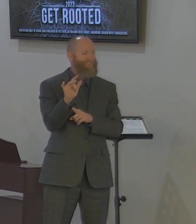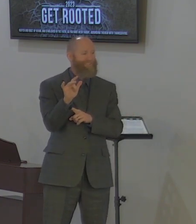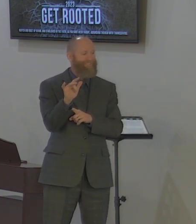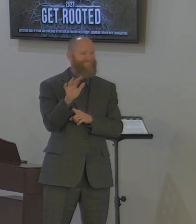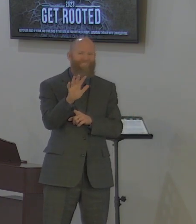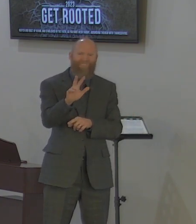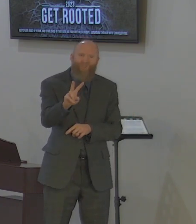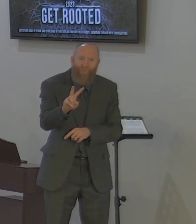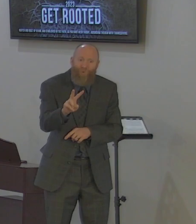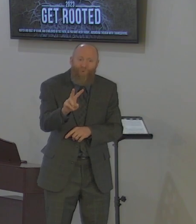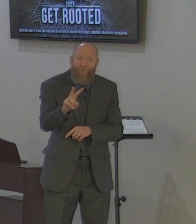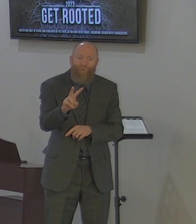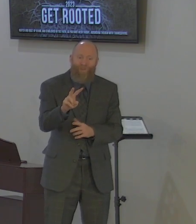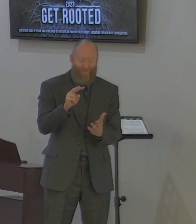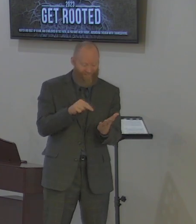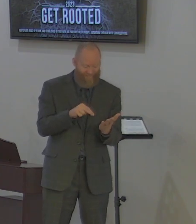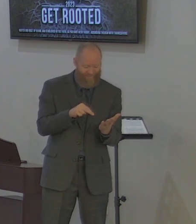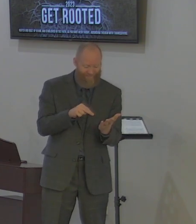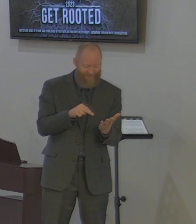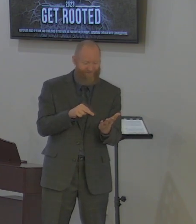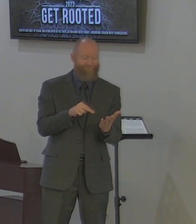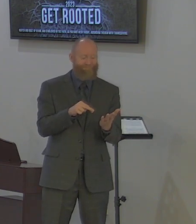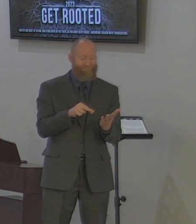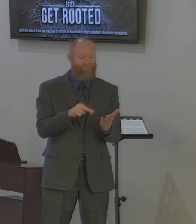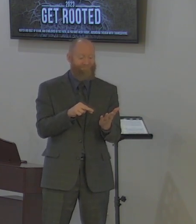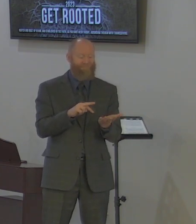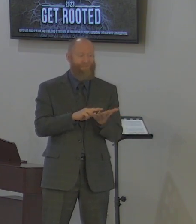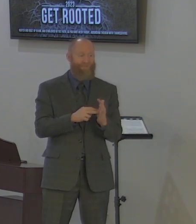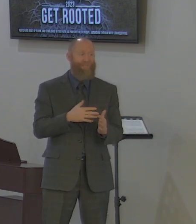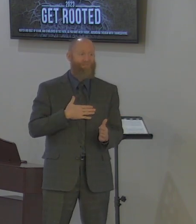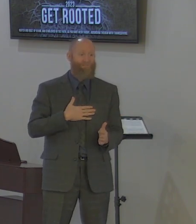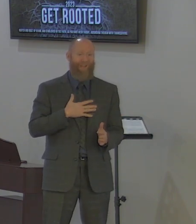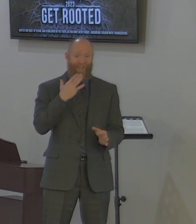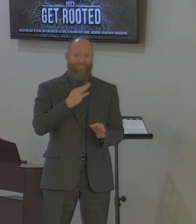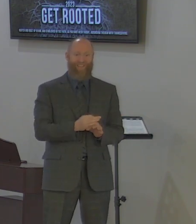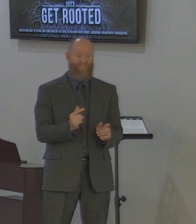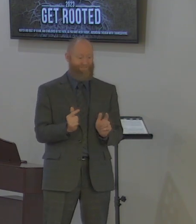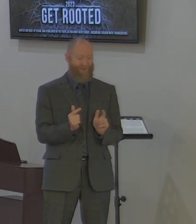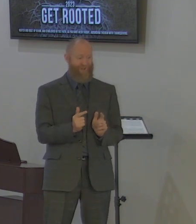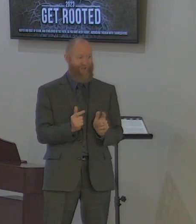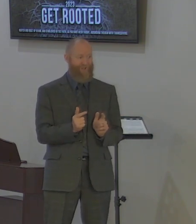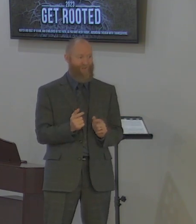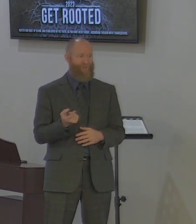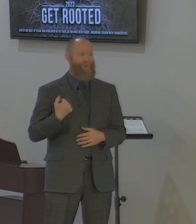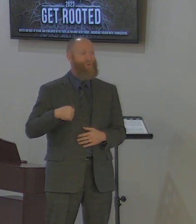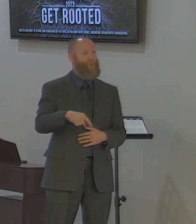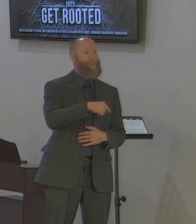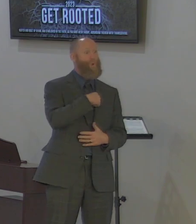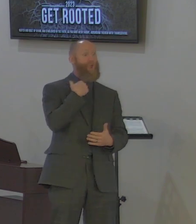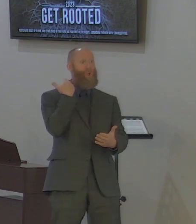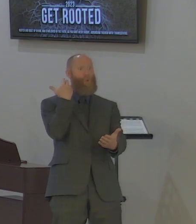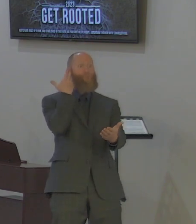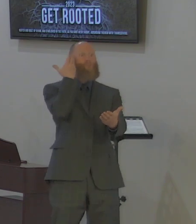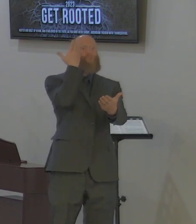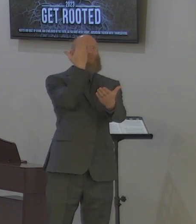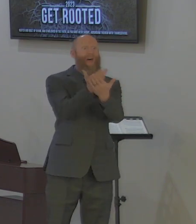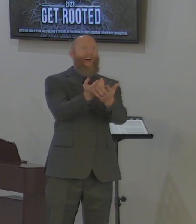nobody has reached the pinnacle of faith. Nobody's reached and said, "Finally, I've done it. I've got enough faith for